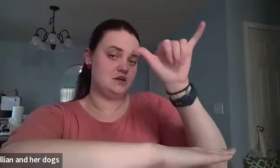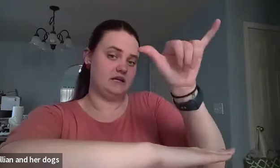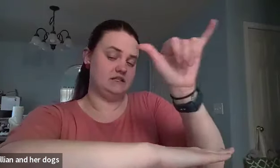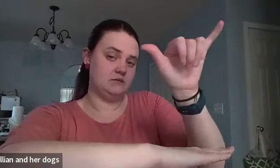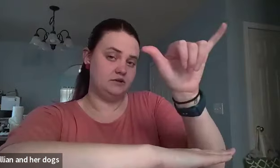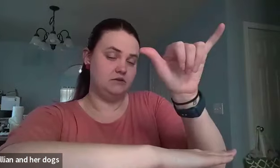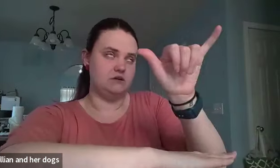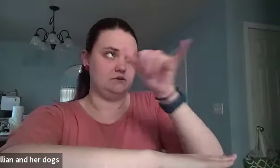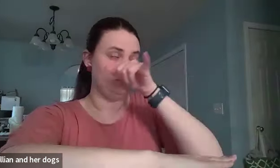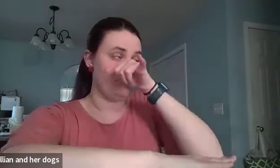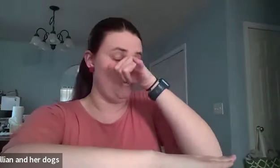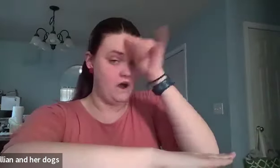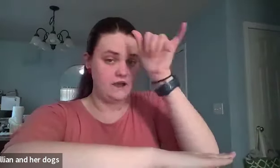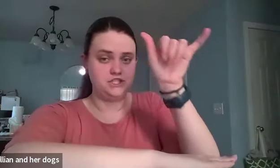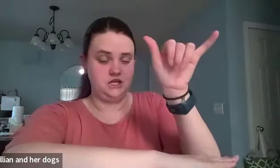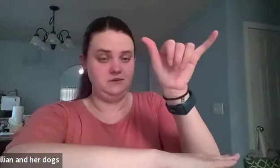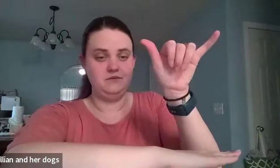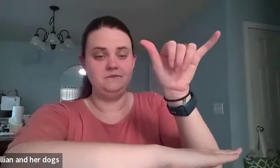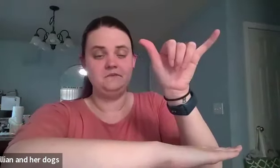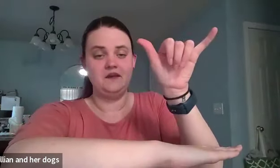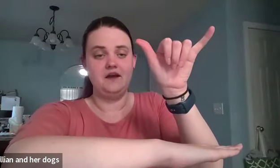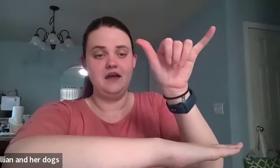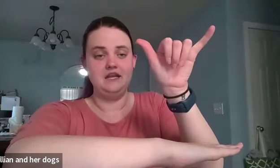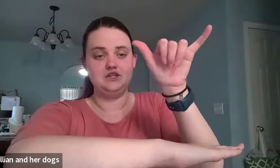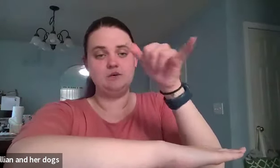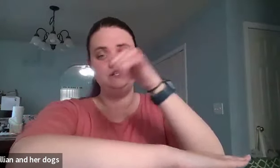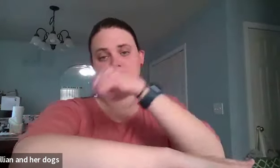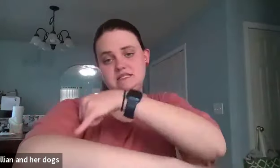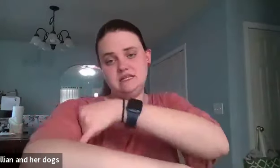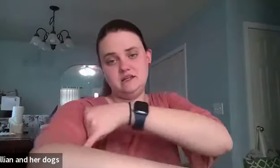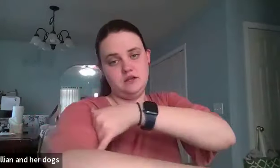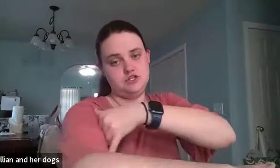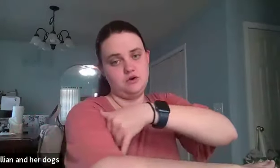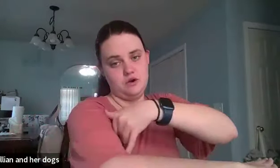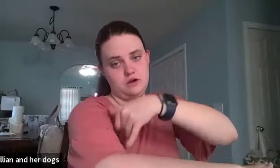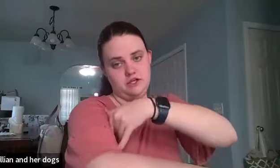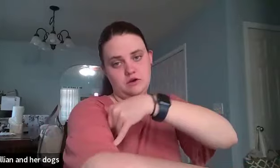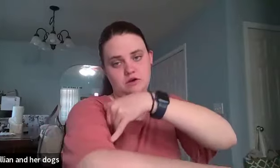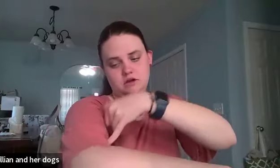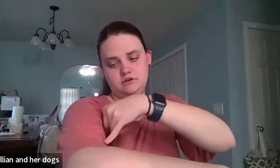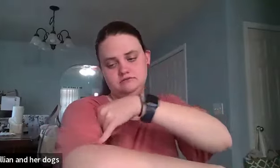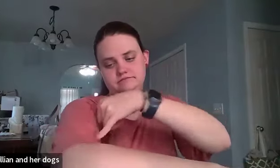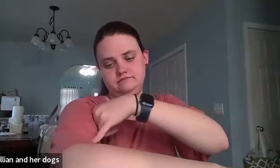is going to be in a a Y shape. And you're going to stick it at your arm, like your